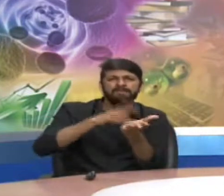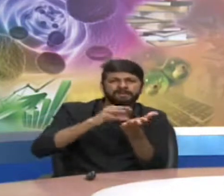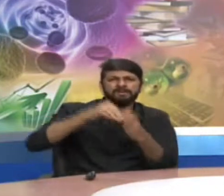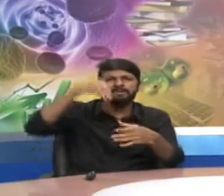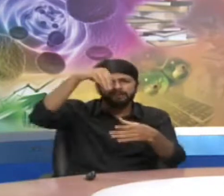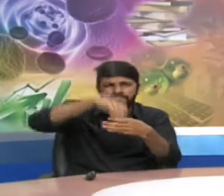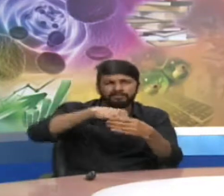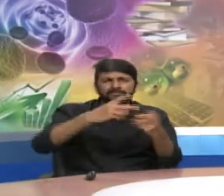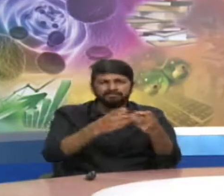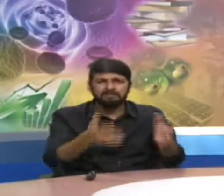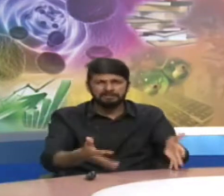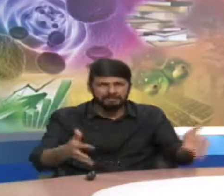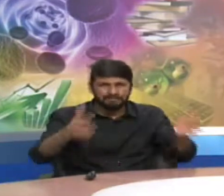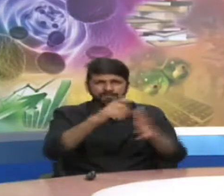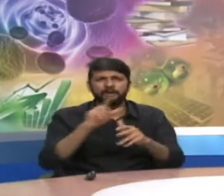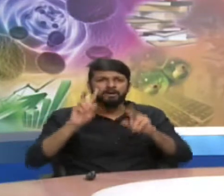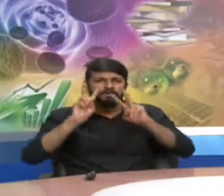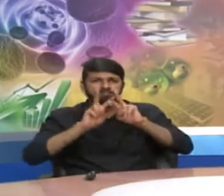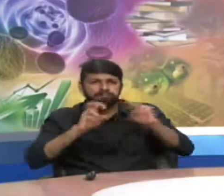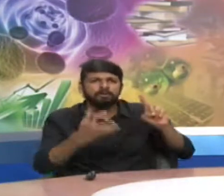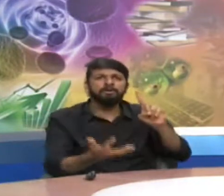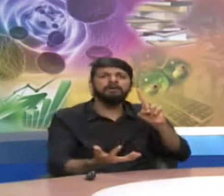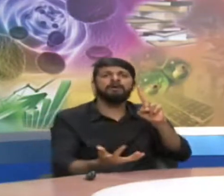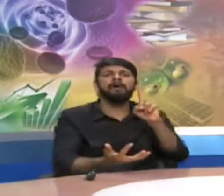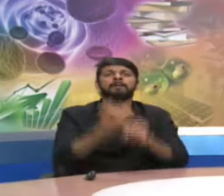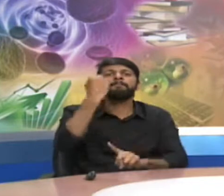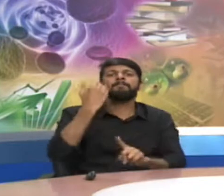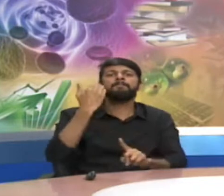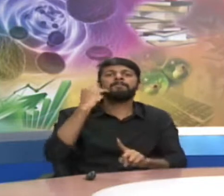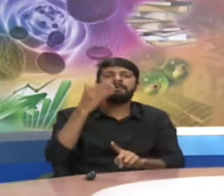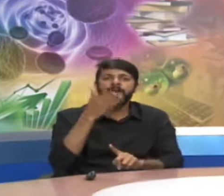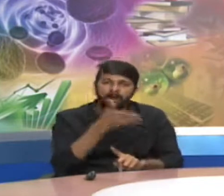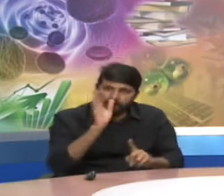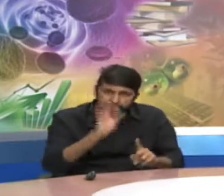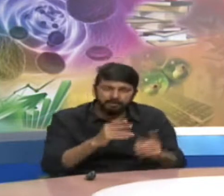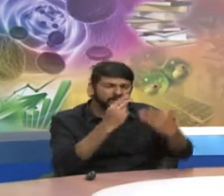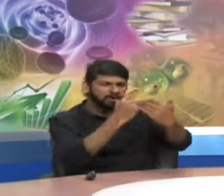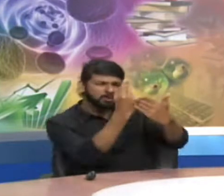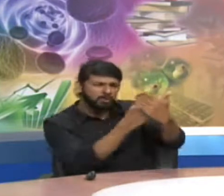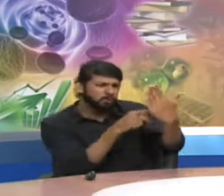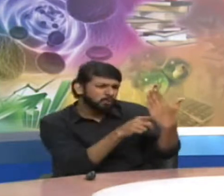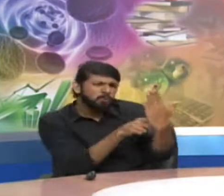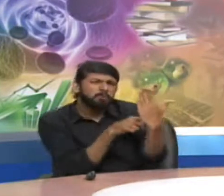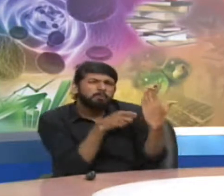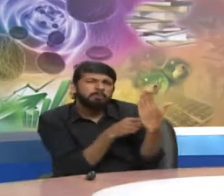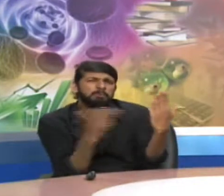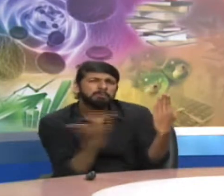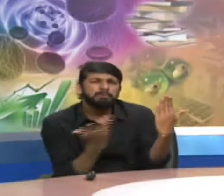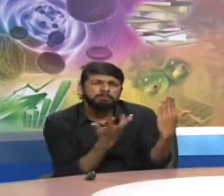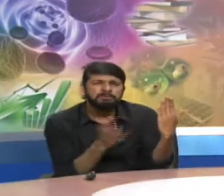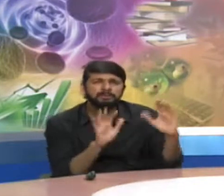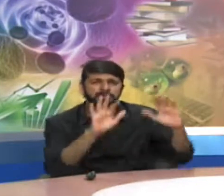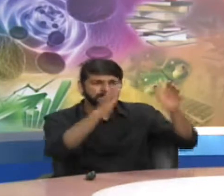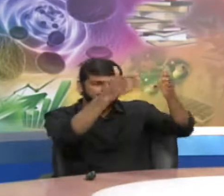found at these sites have animal figures painted or carved on them.